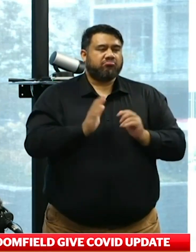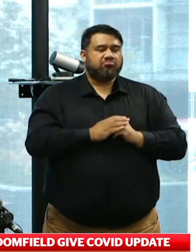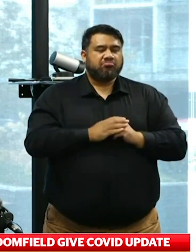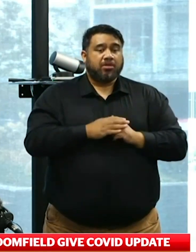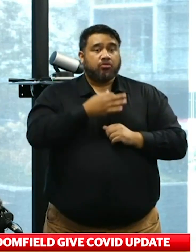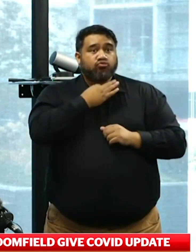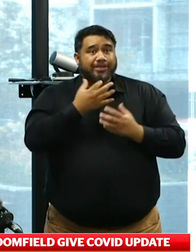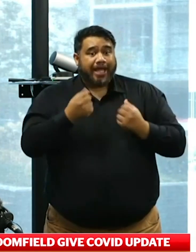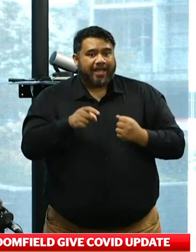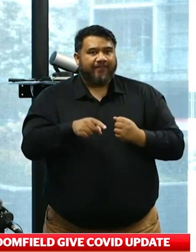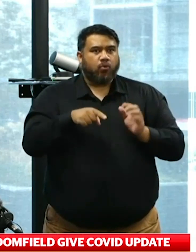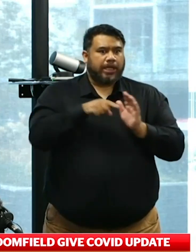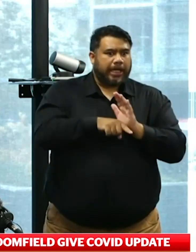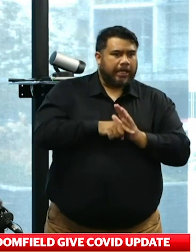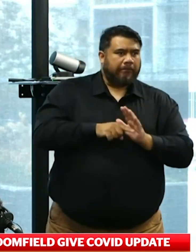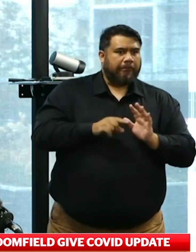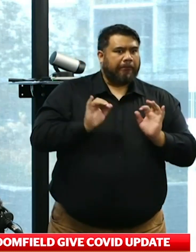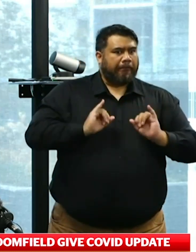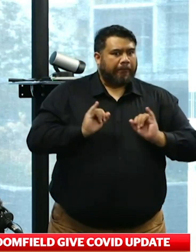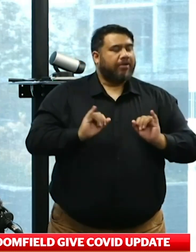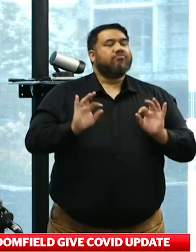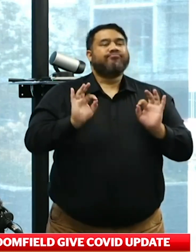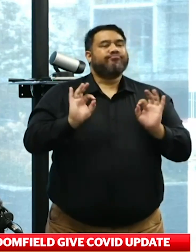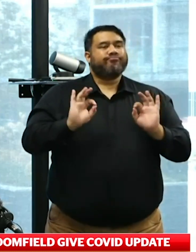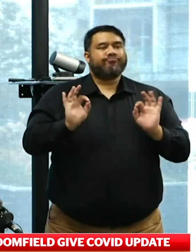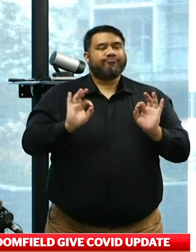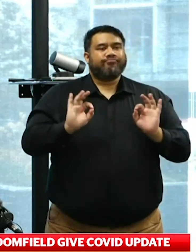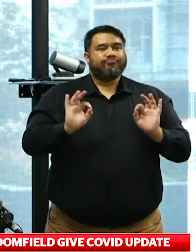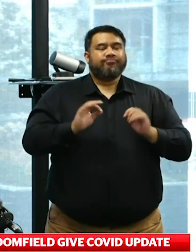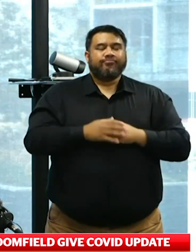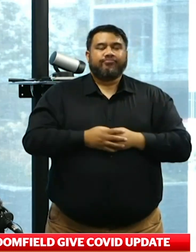downside, and as the Director General has observed, we're not seeing any changes in the side effect profile.